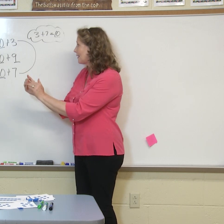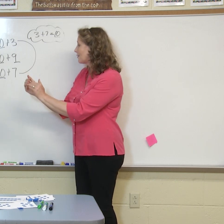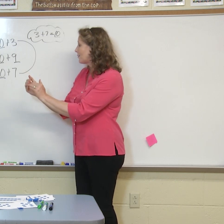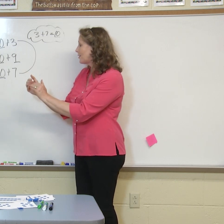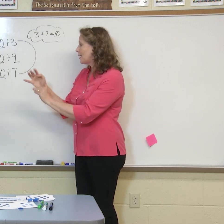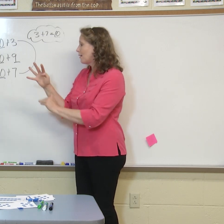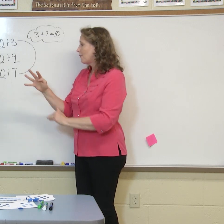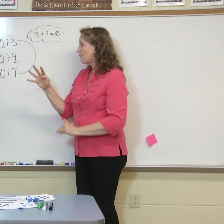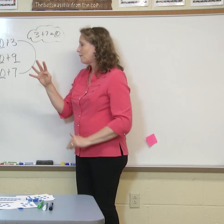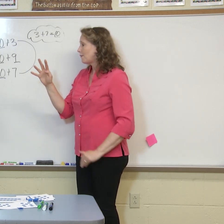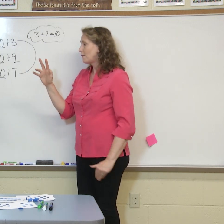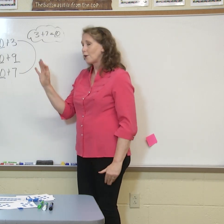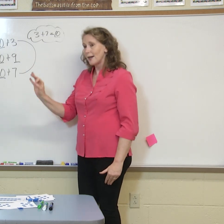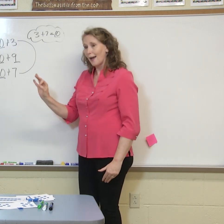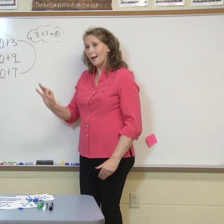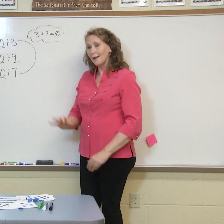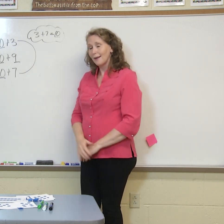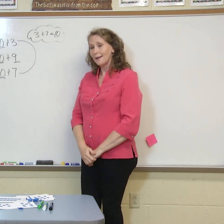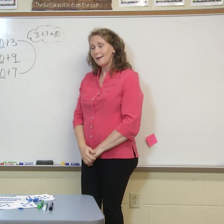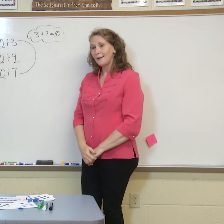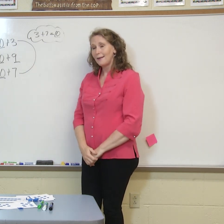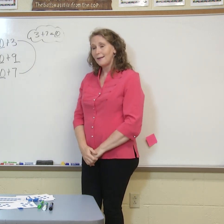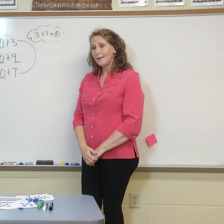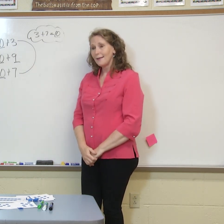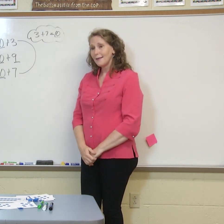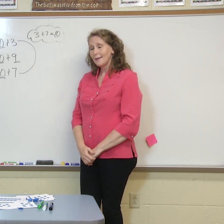as 49.